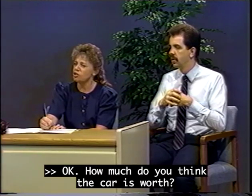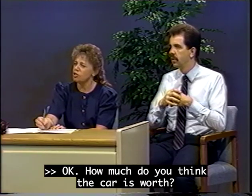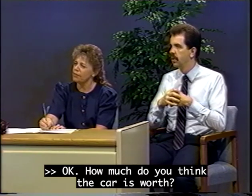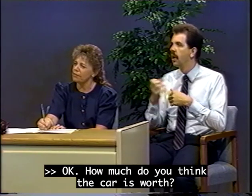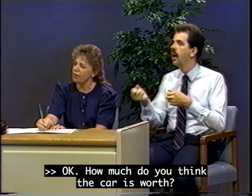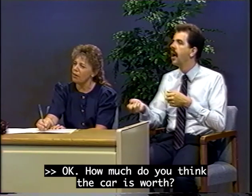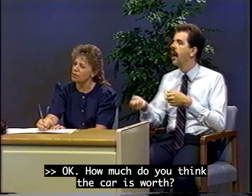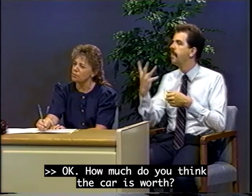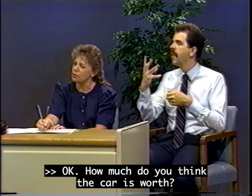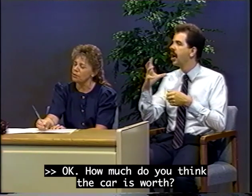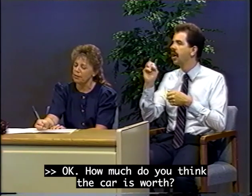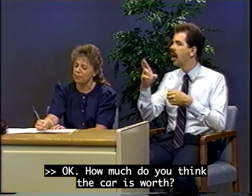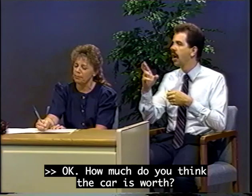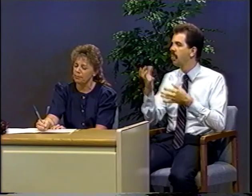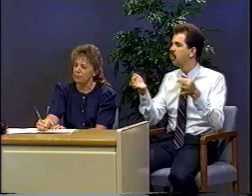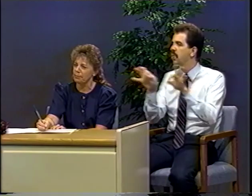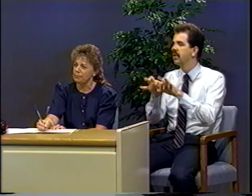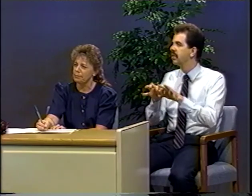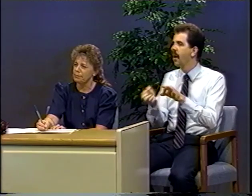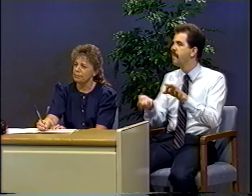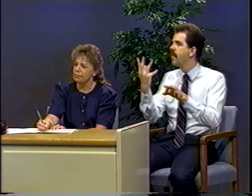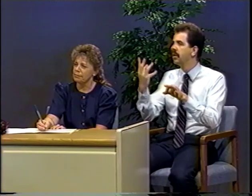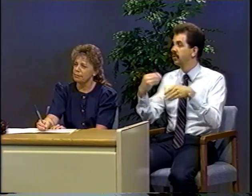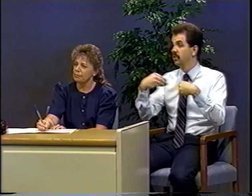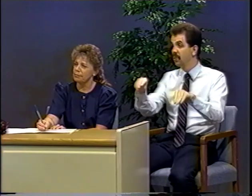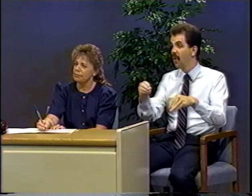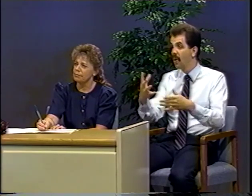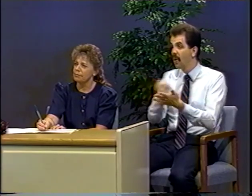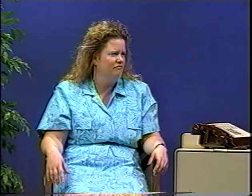Okay. How much do you think the car is worth?